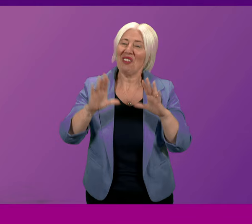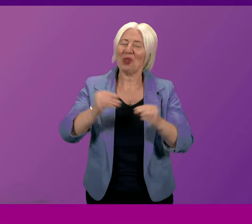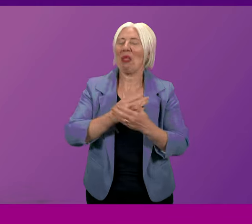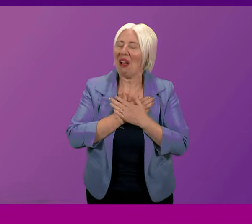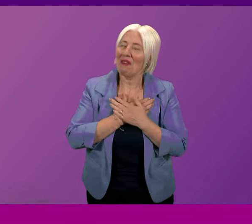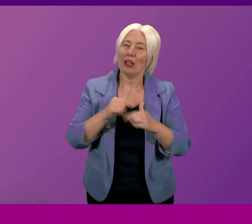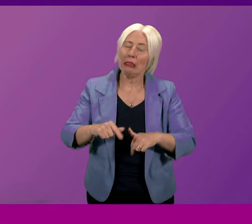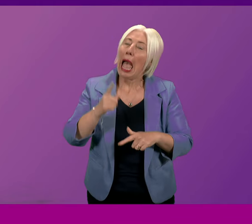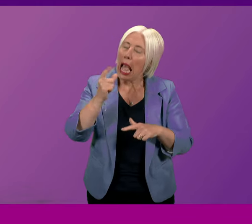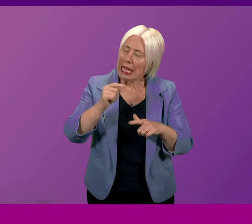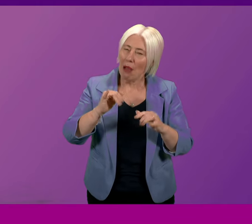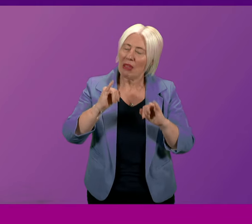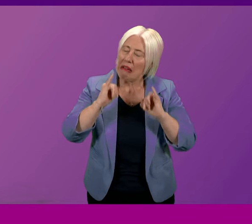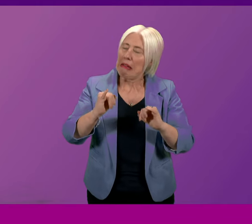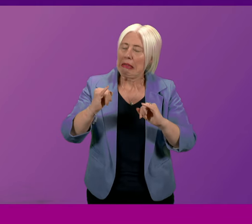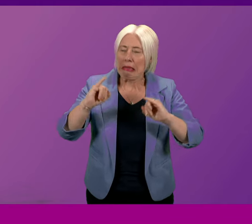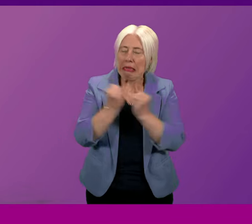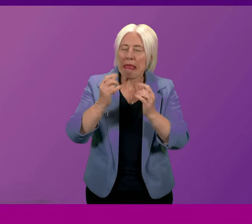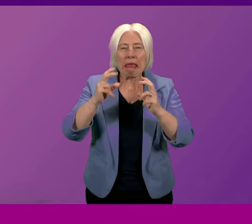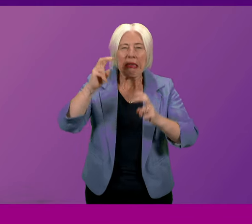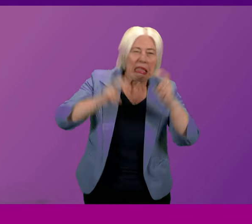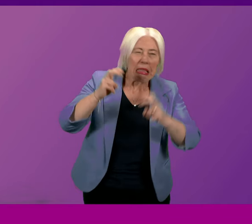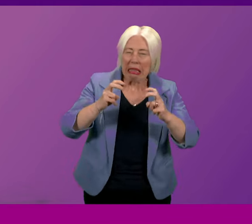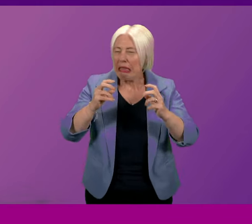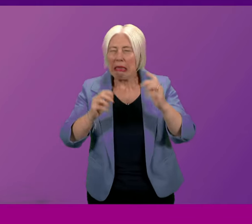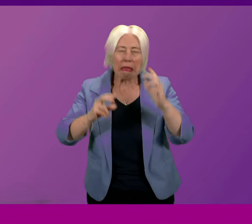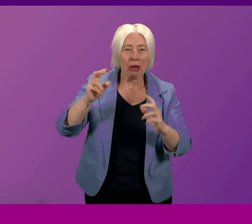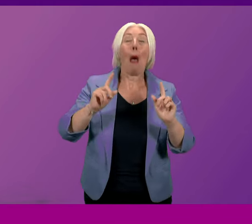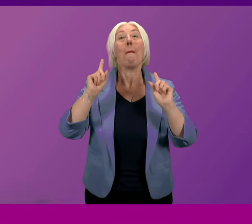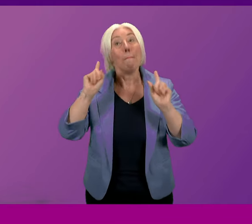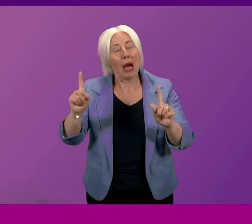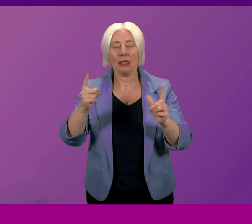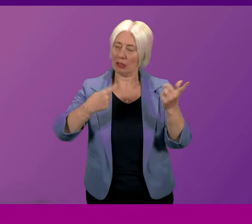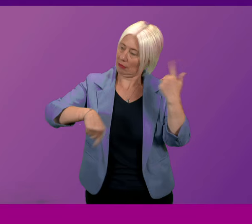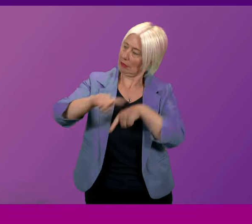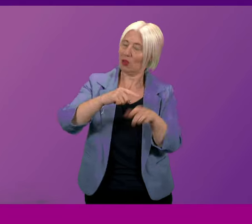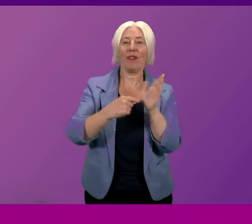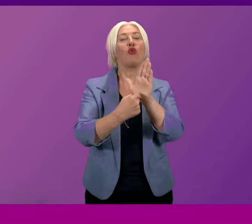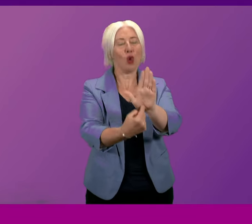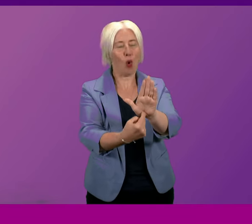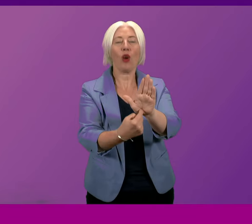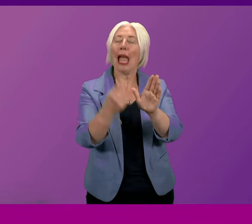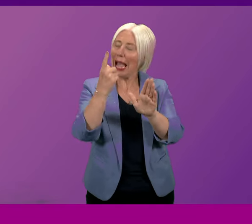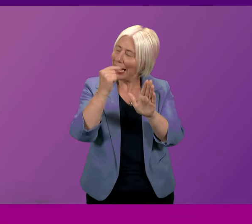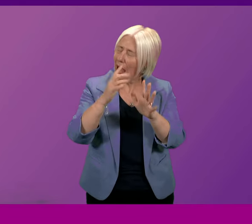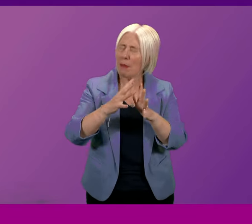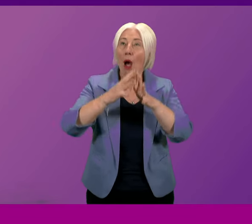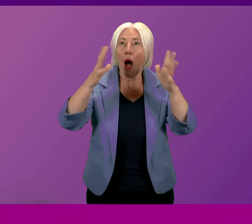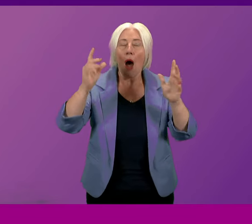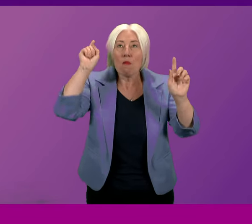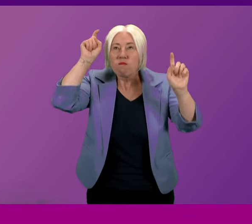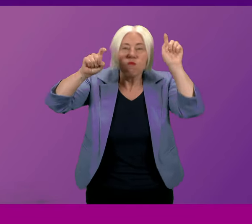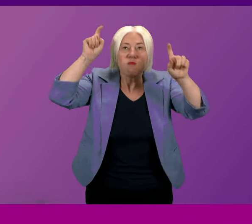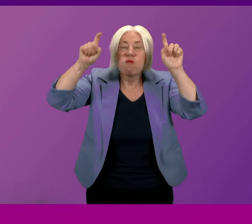It can be a bear pit, full of rancour and acrimony, but we've shown it can also be a cathedral of ideas,